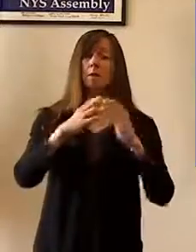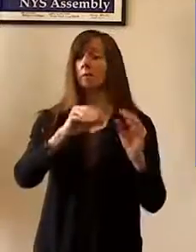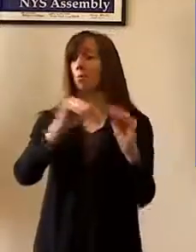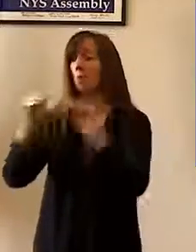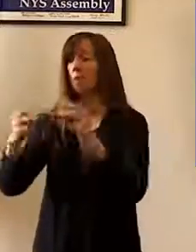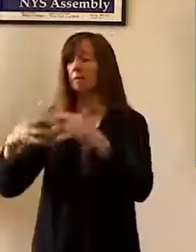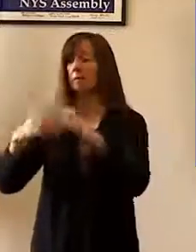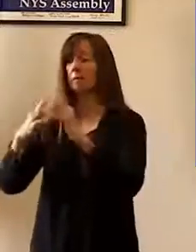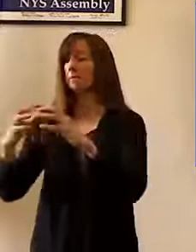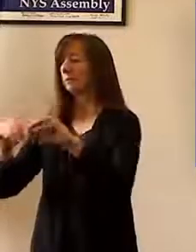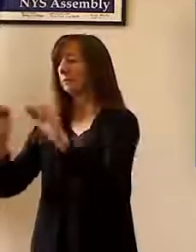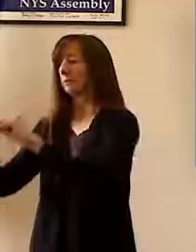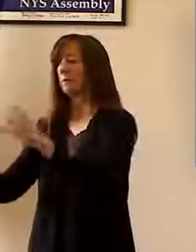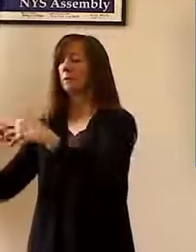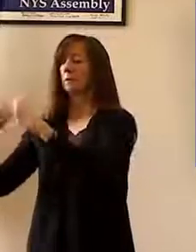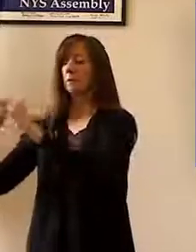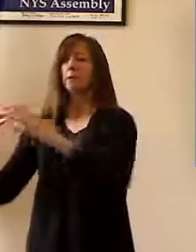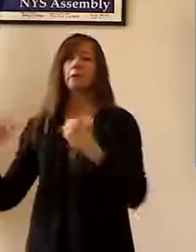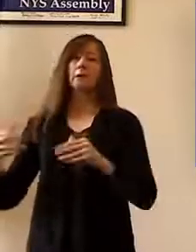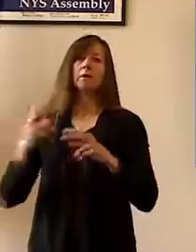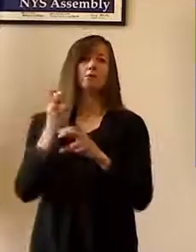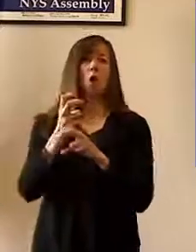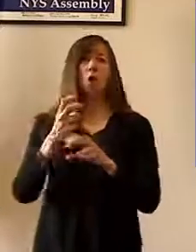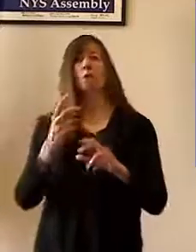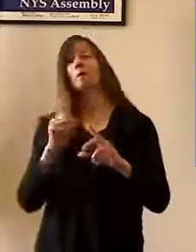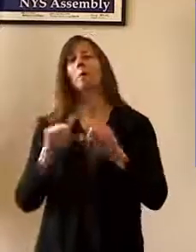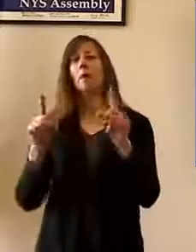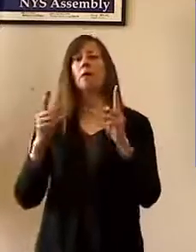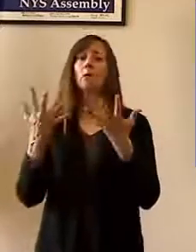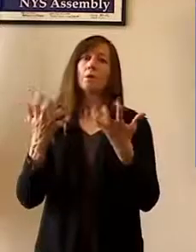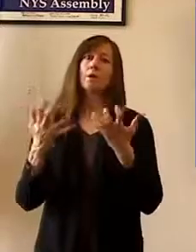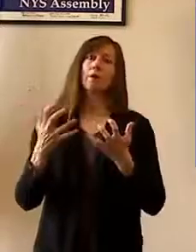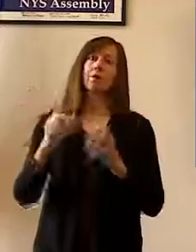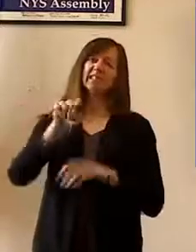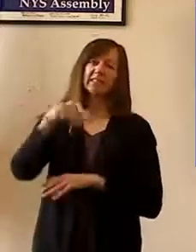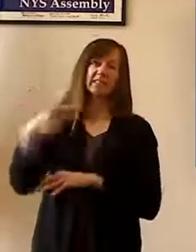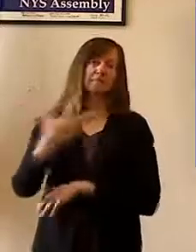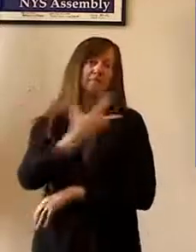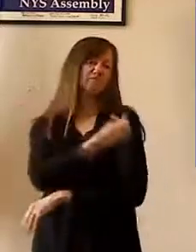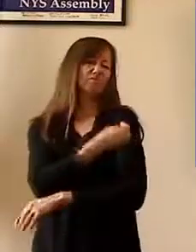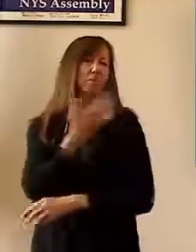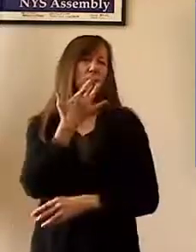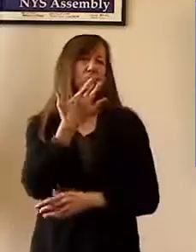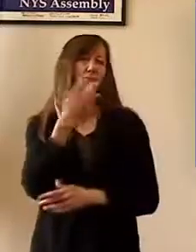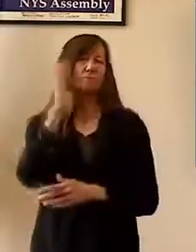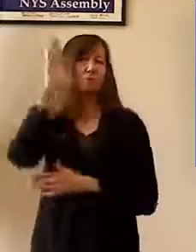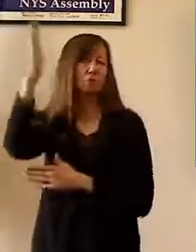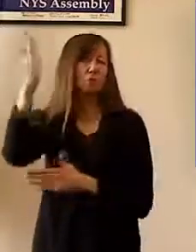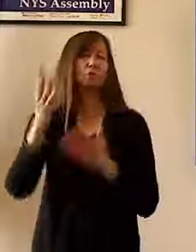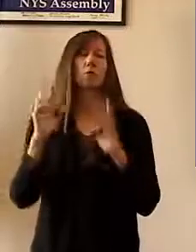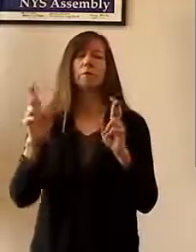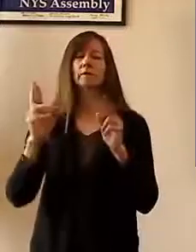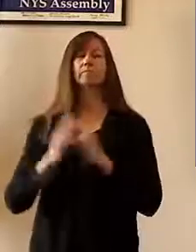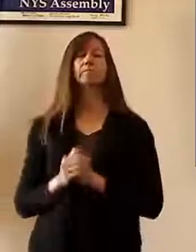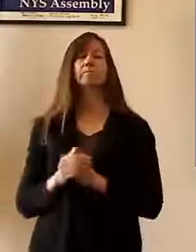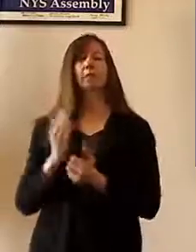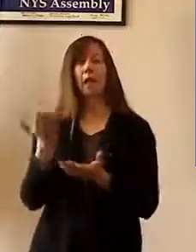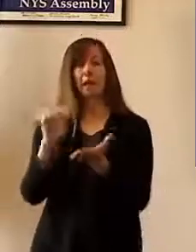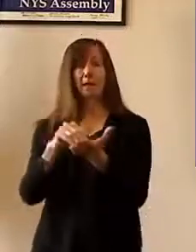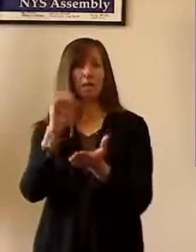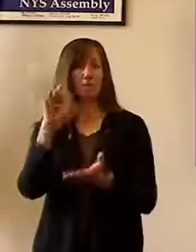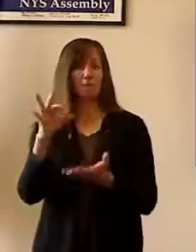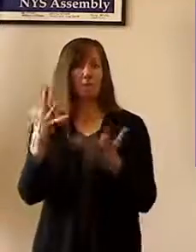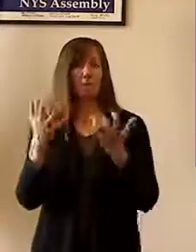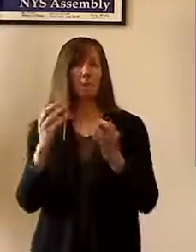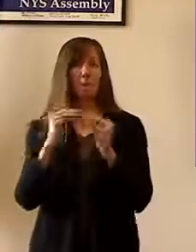resume those single-dose location pop-ups as we move forward. And again, if you want more information about the county's wait list, you